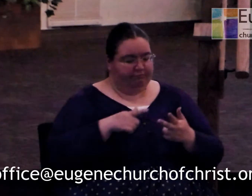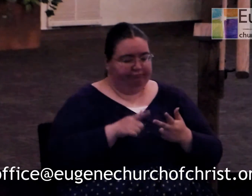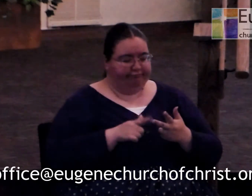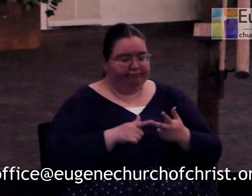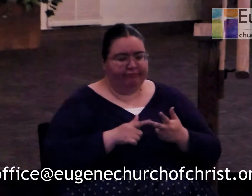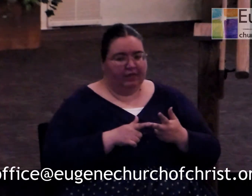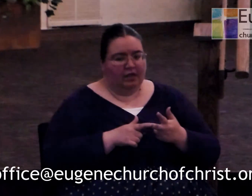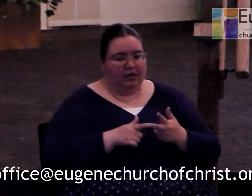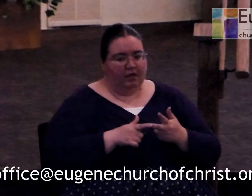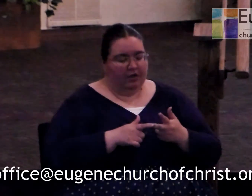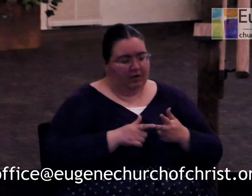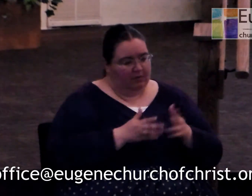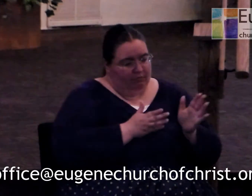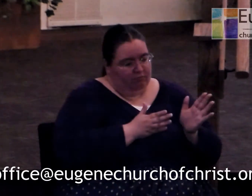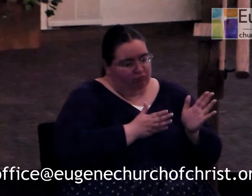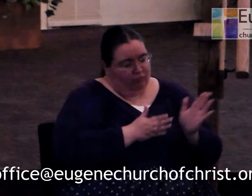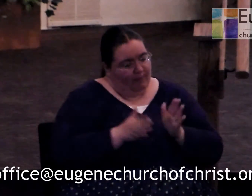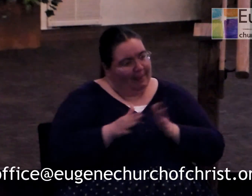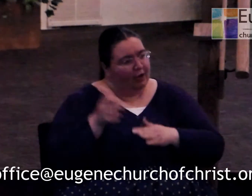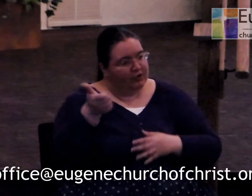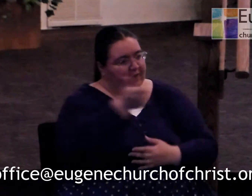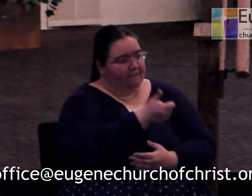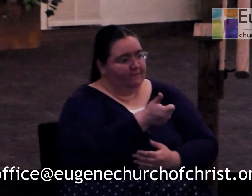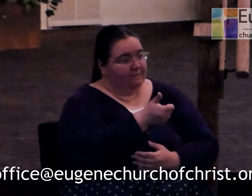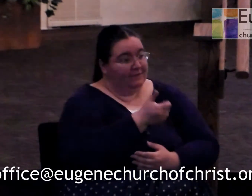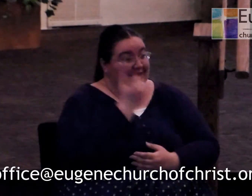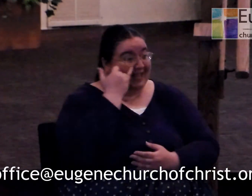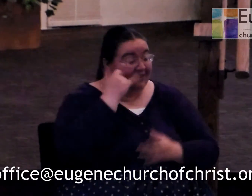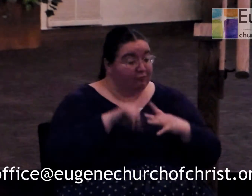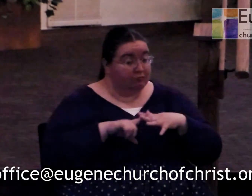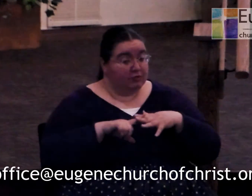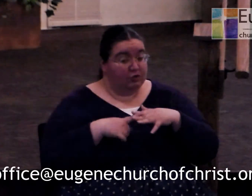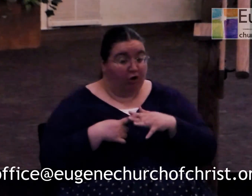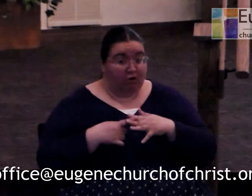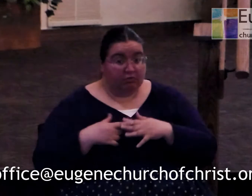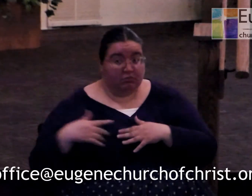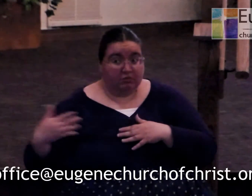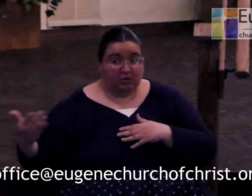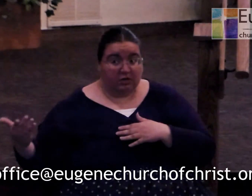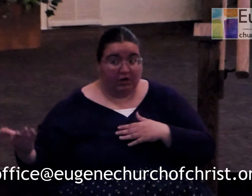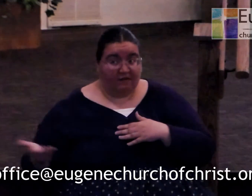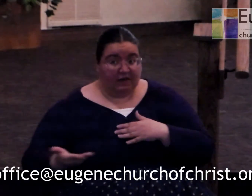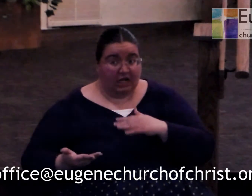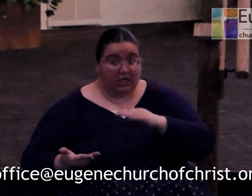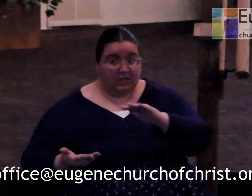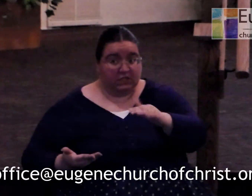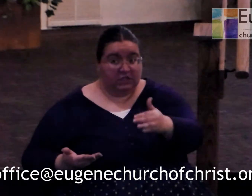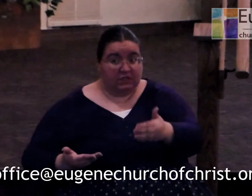third, prepare yourself. Because if we start doing this, I guarantee you something's going to